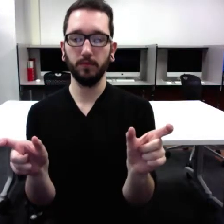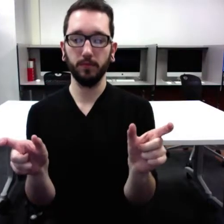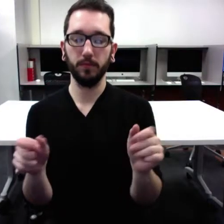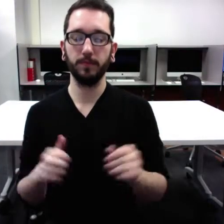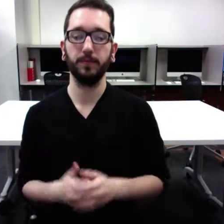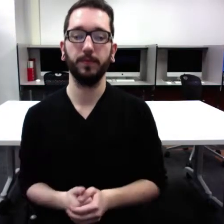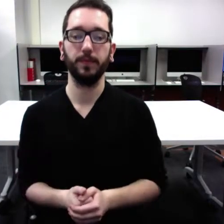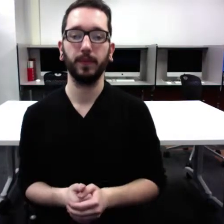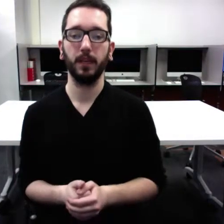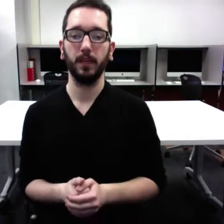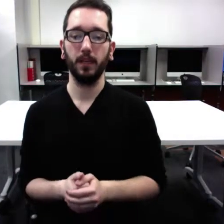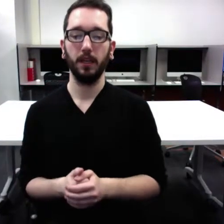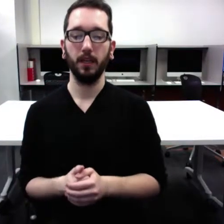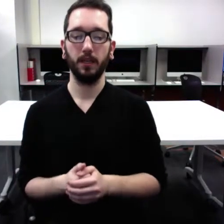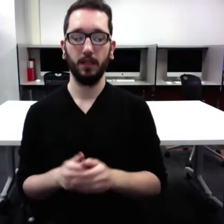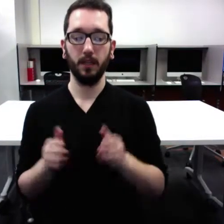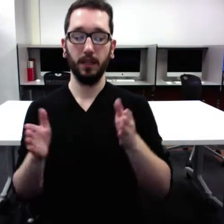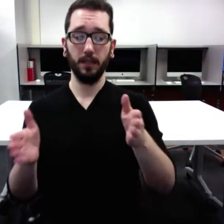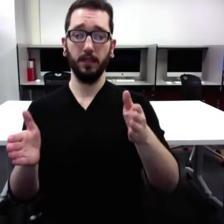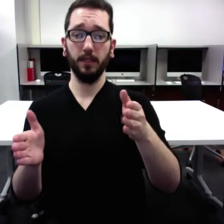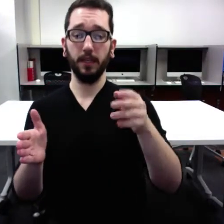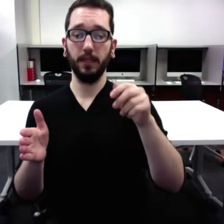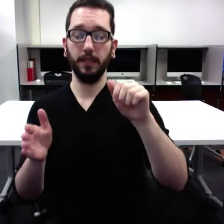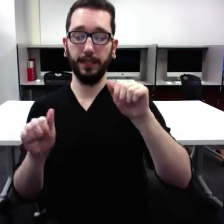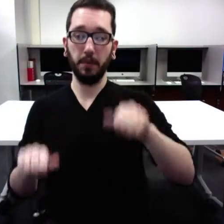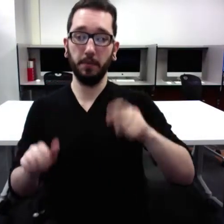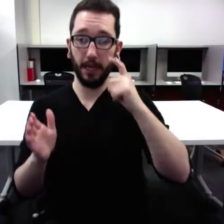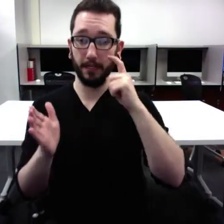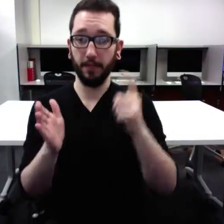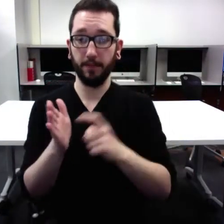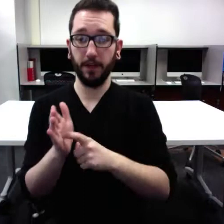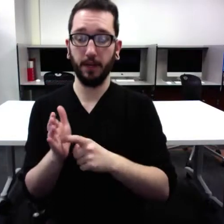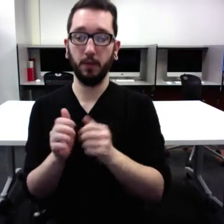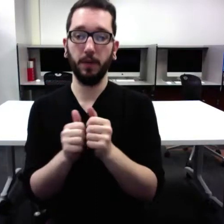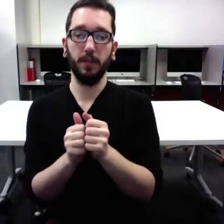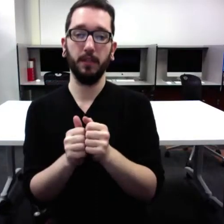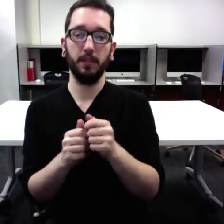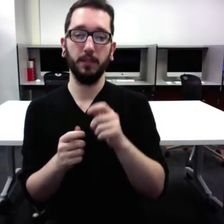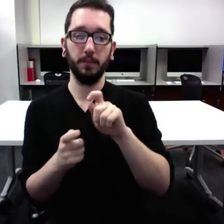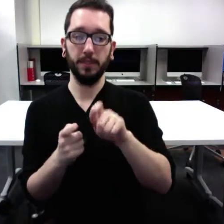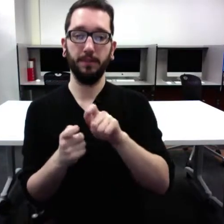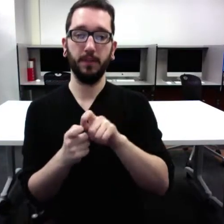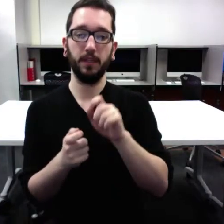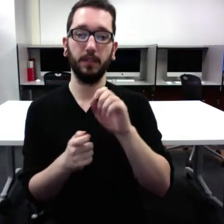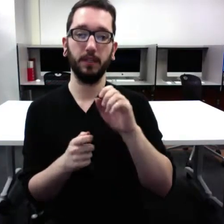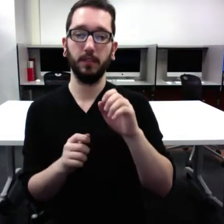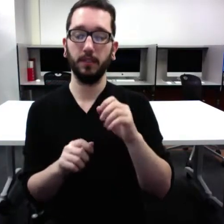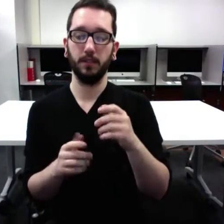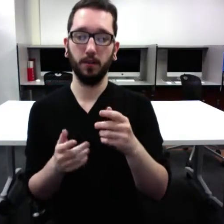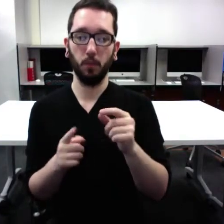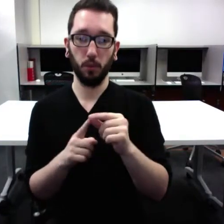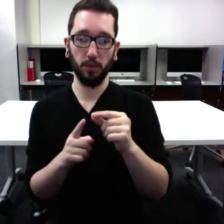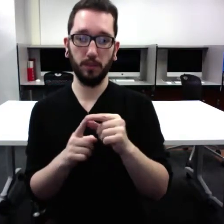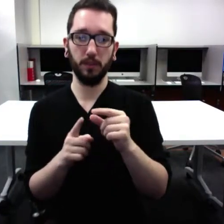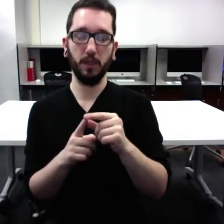These elements can be identified by specific characters. A root word will be followed by a /,